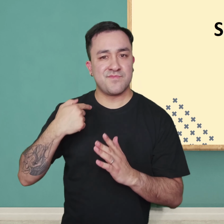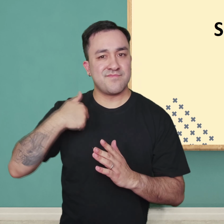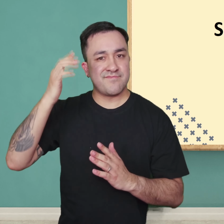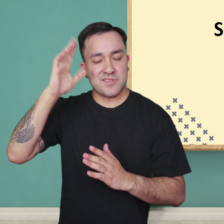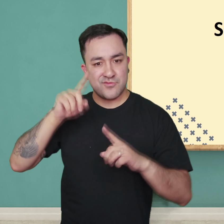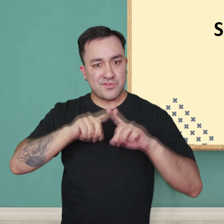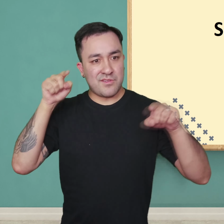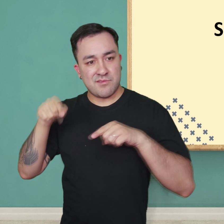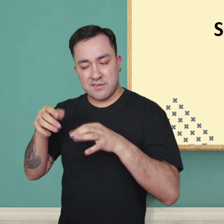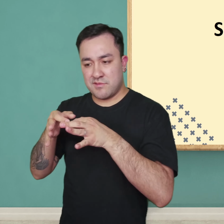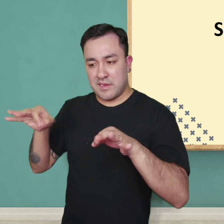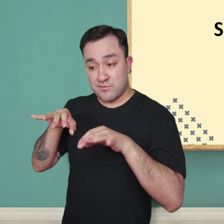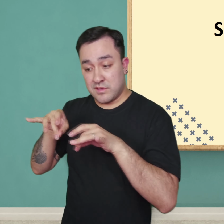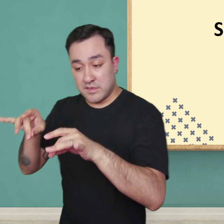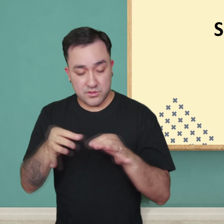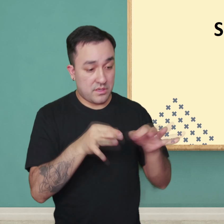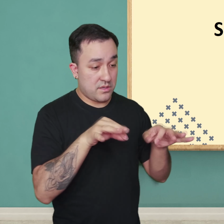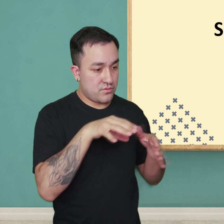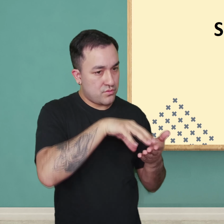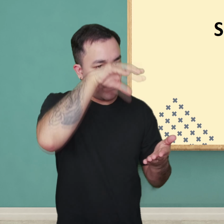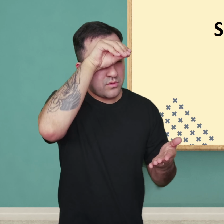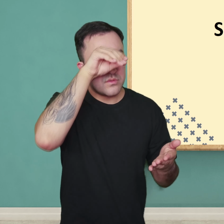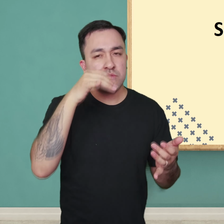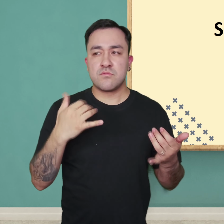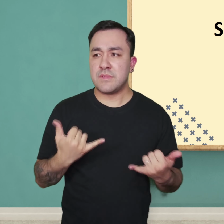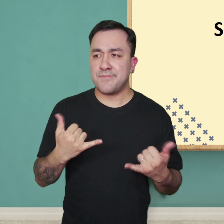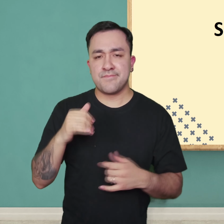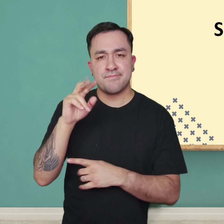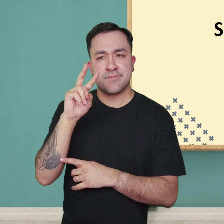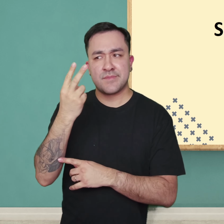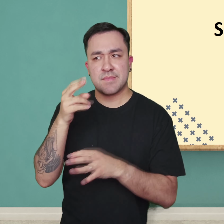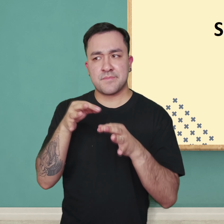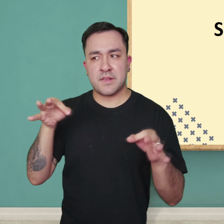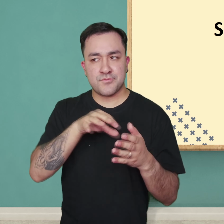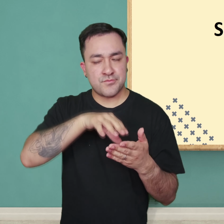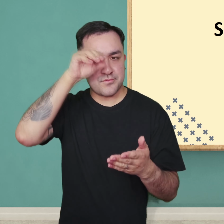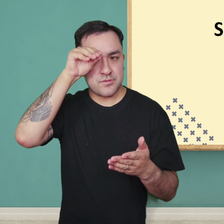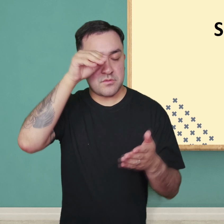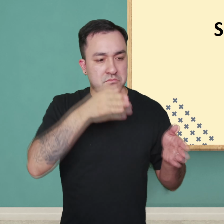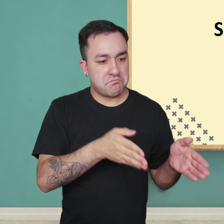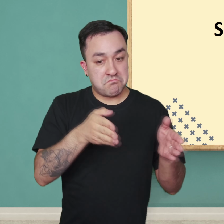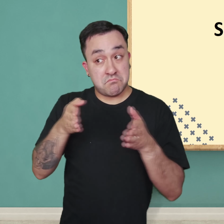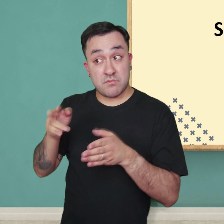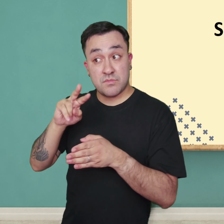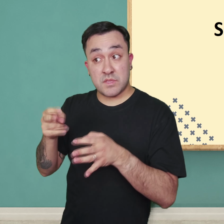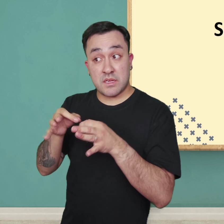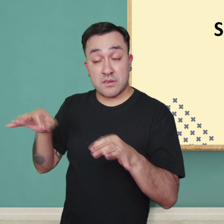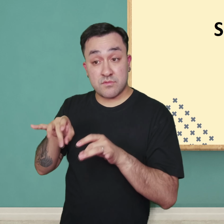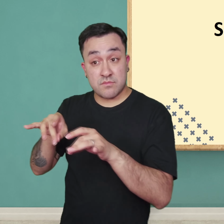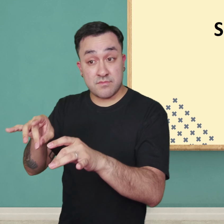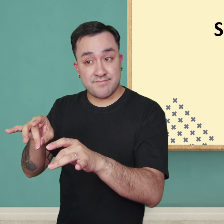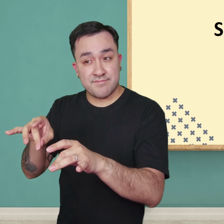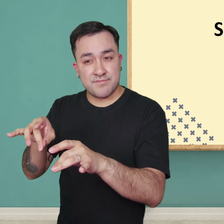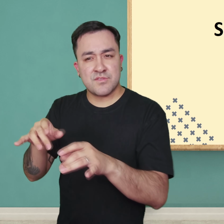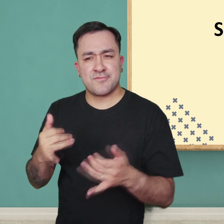Why do we call it second language learning and not second language acquisition? Today we are going to discuss the difference between the two and